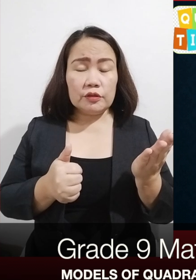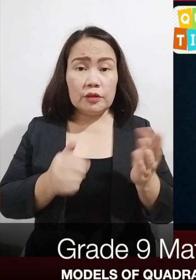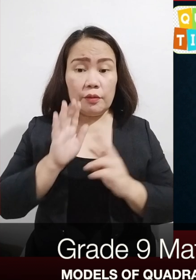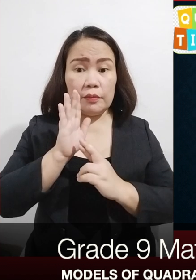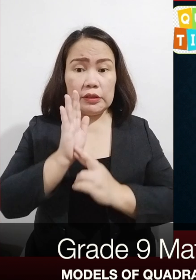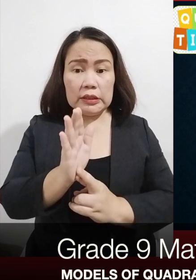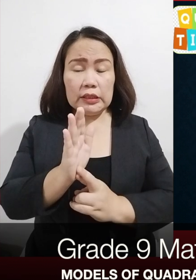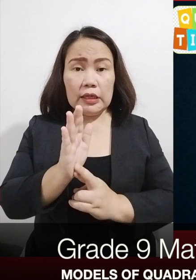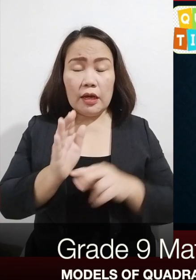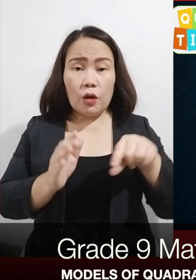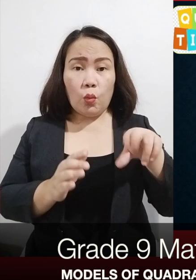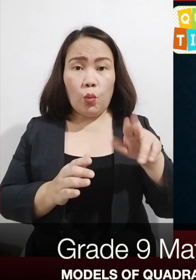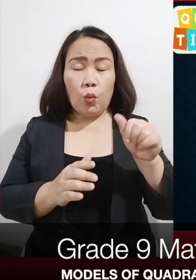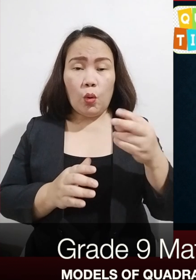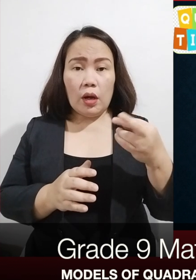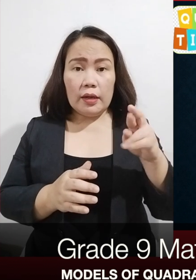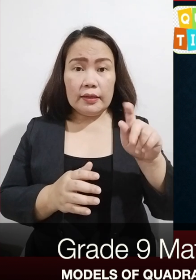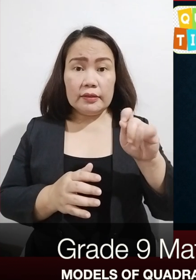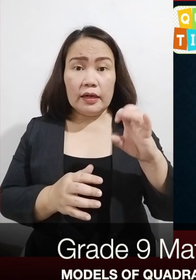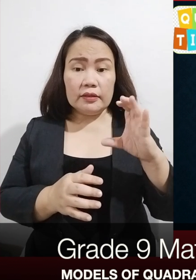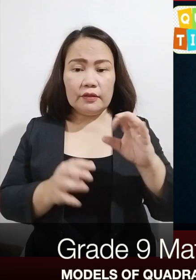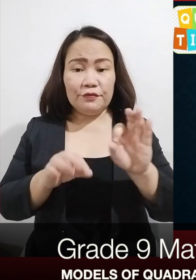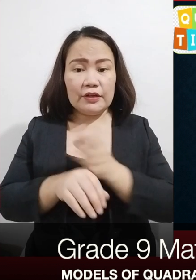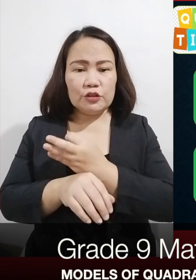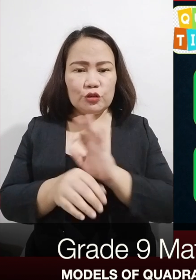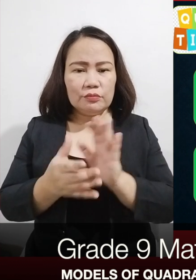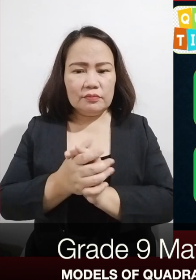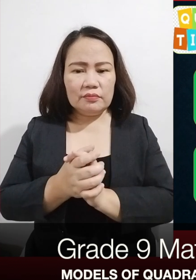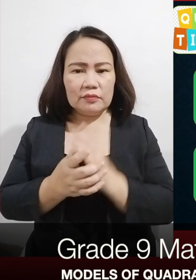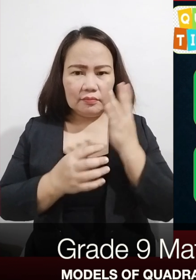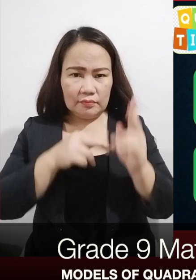the following situations represents quadratic function?